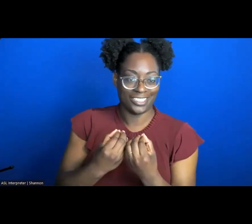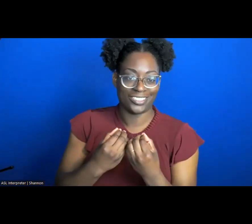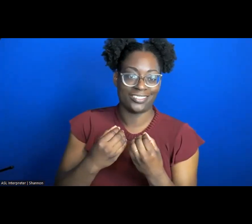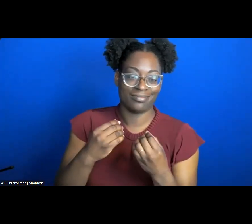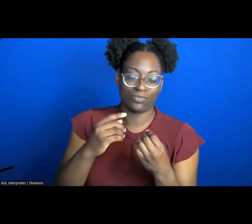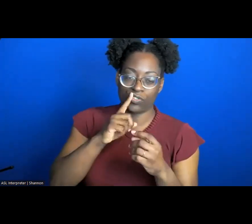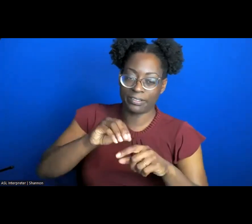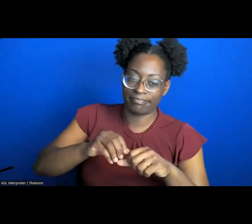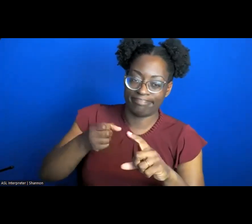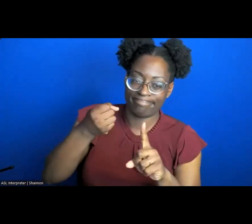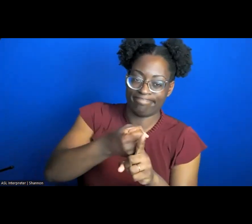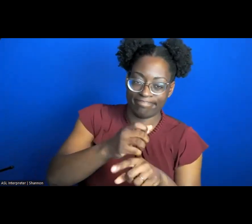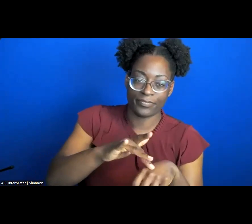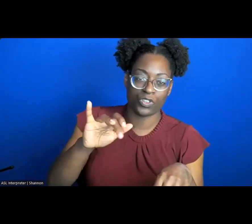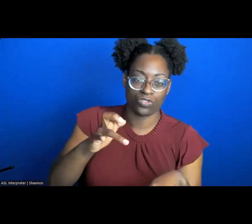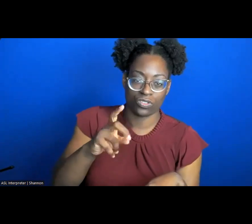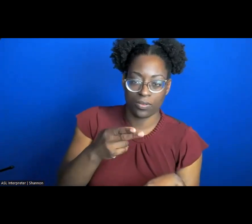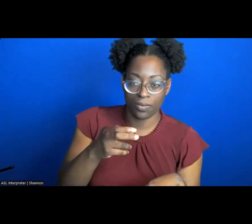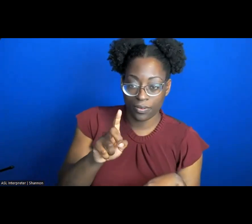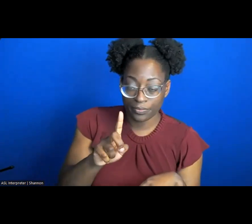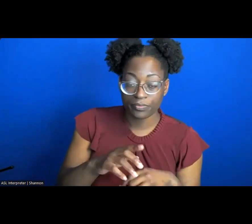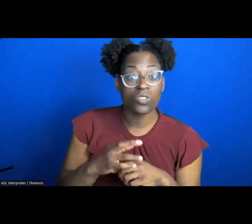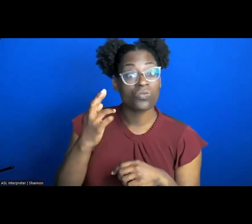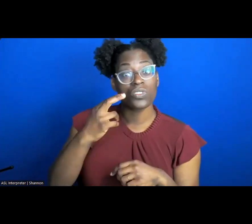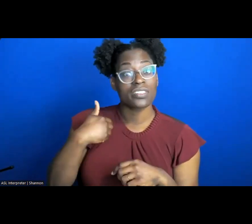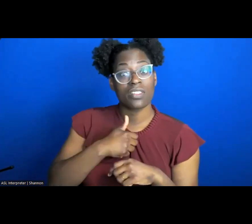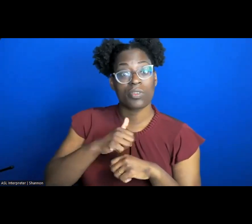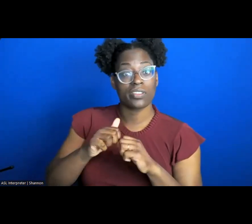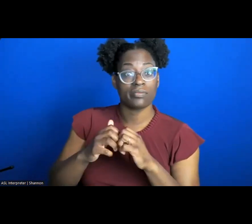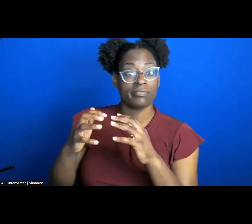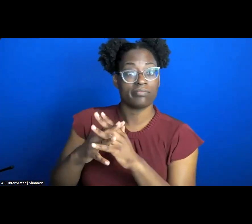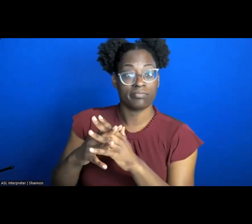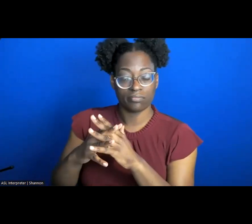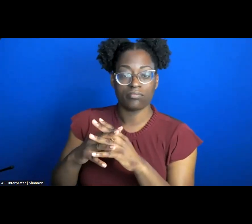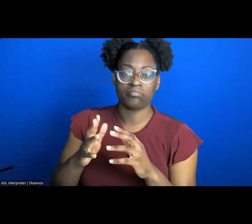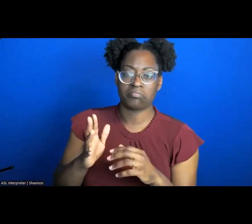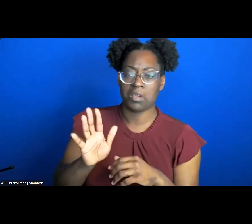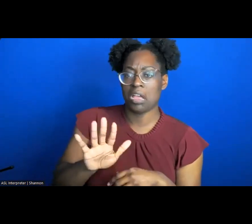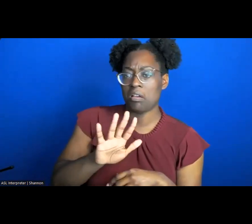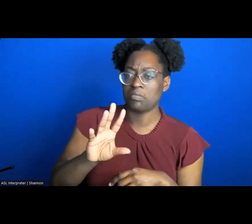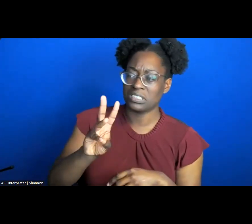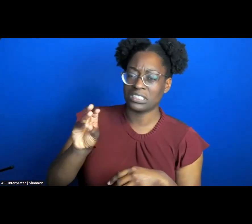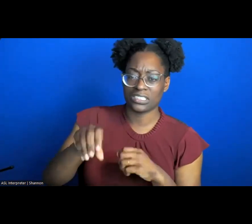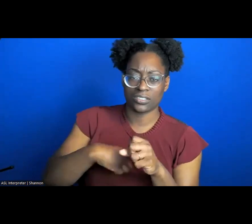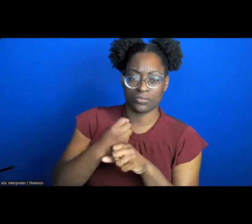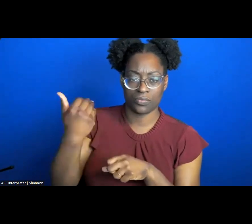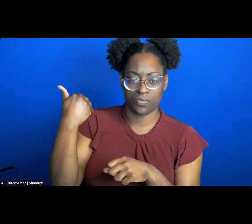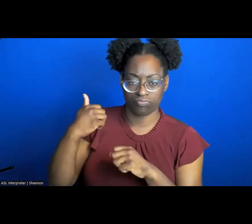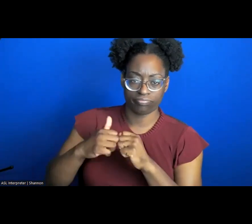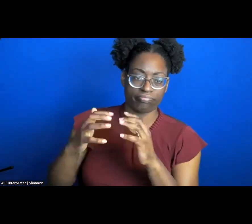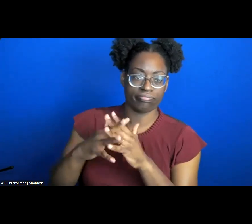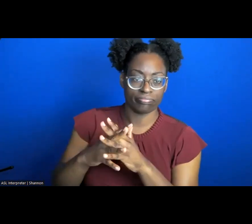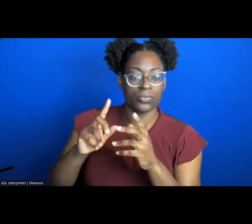years ago to be in service to the early childhood profession, to those individuals who provide care and education to young